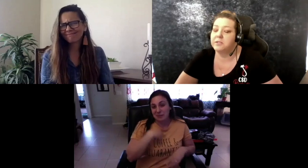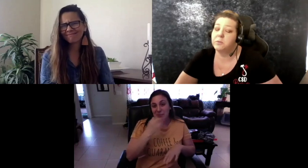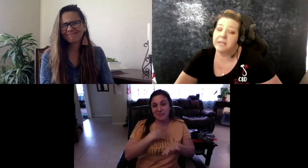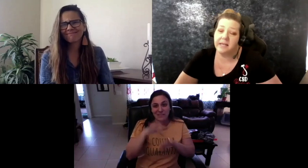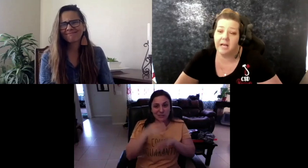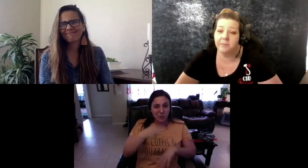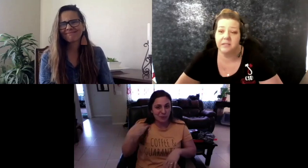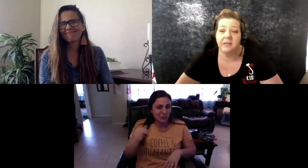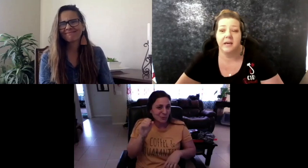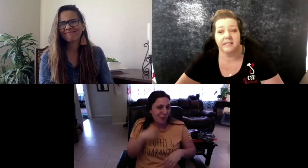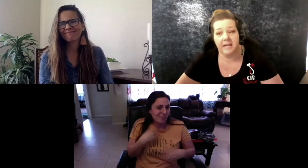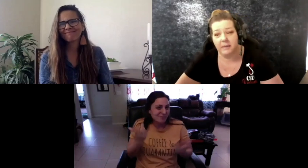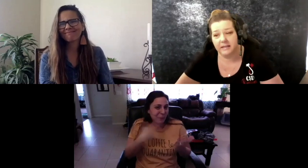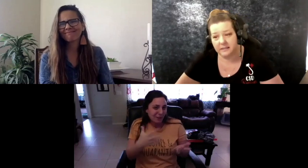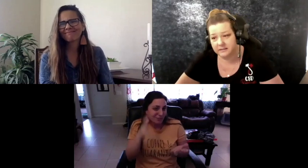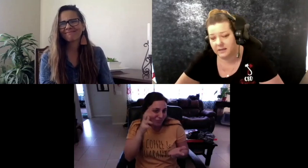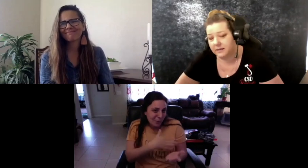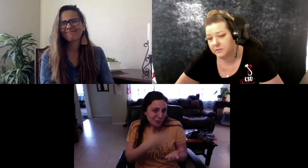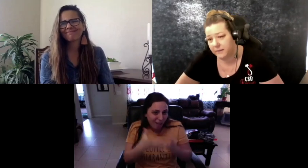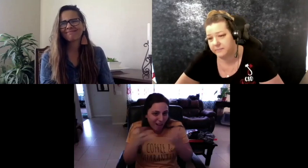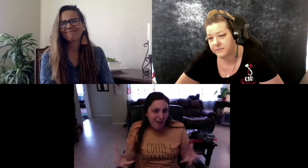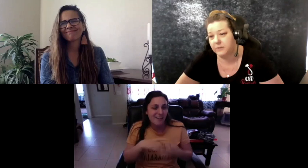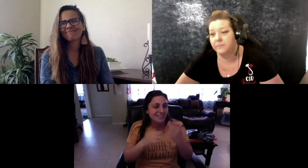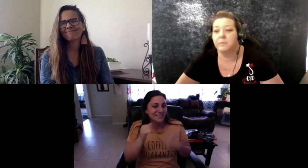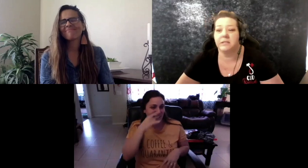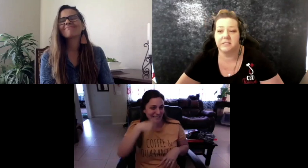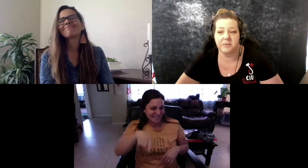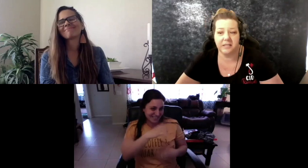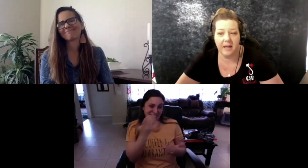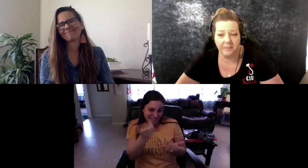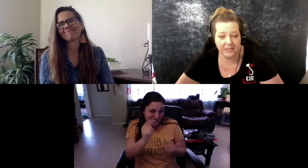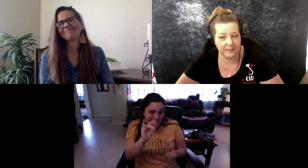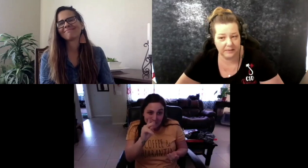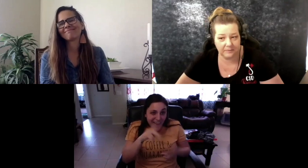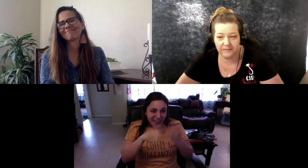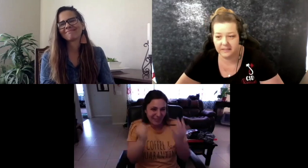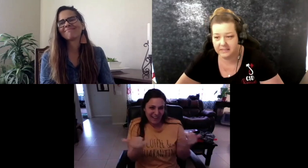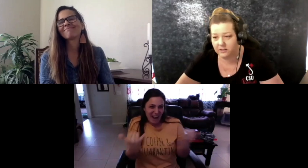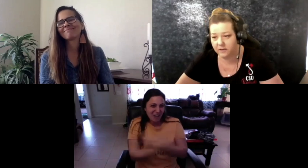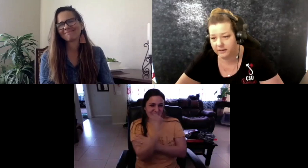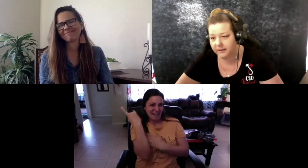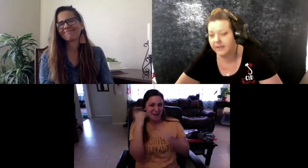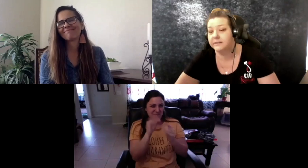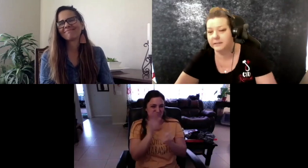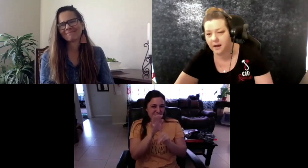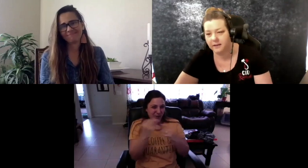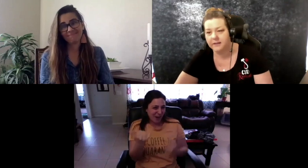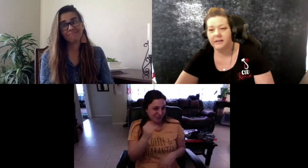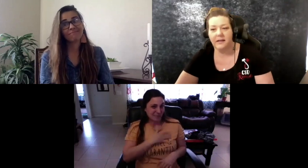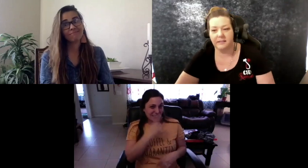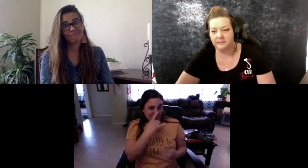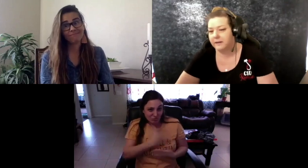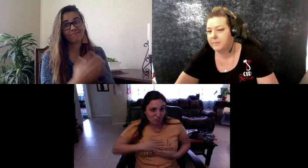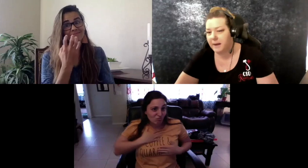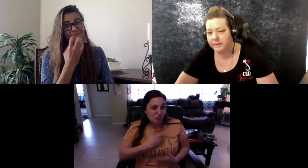So it really has helped. And it's going to help my kids as well. So we listen to music a lot because my fiance is hard of hearing. Again, TikTok,